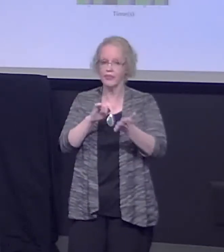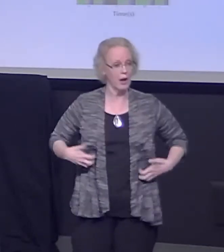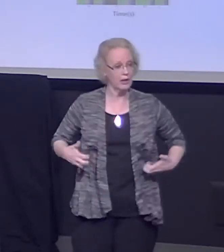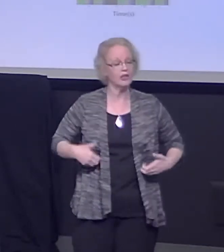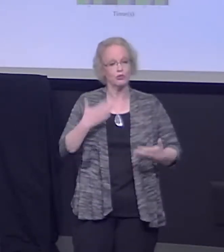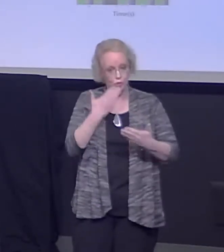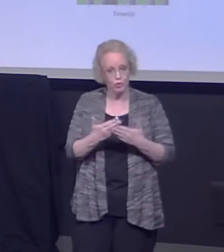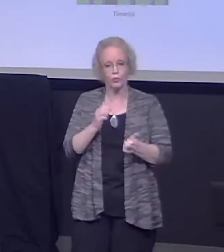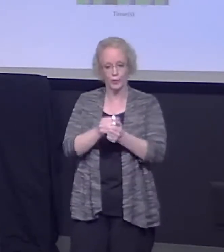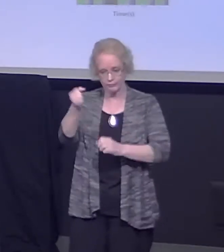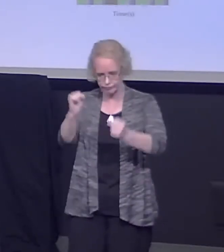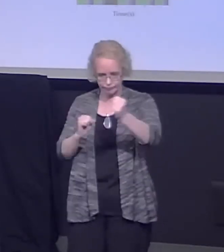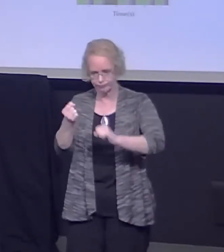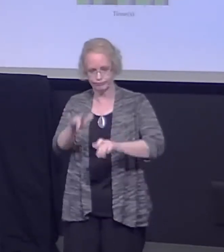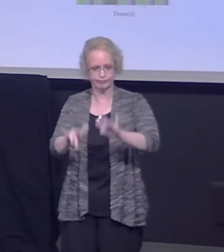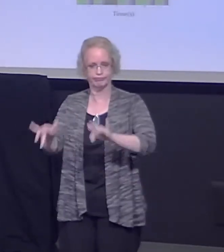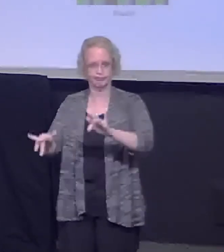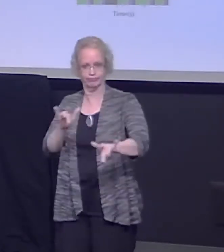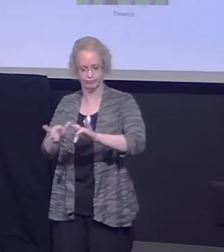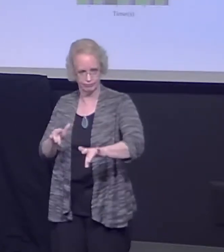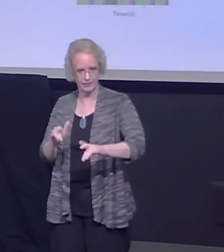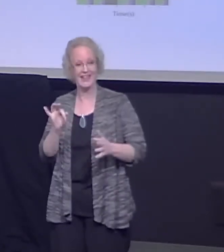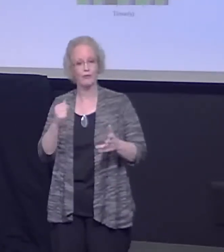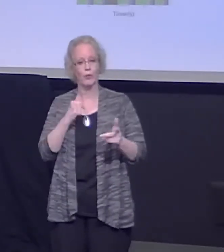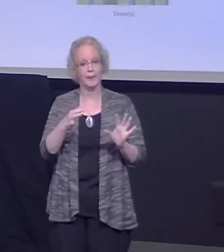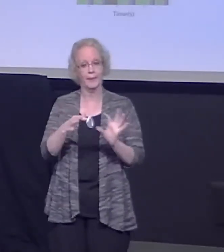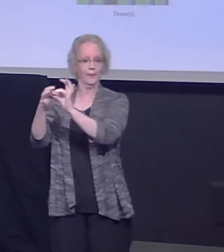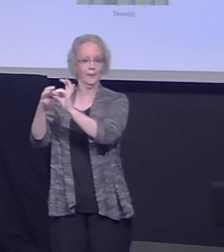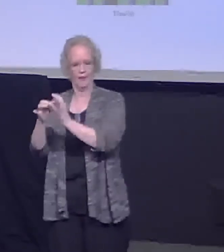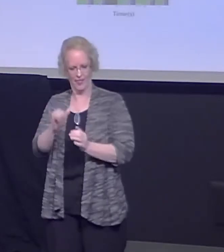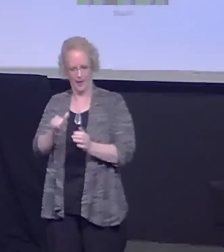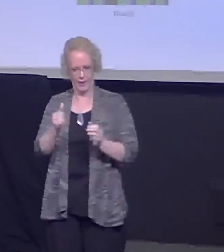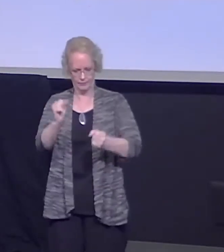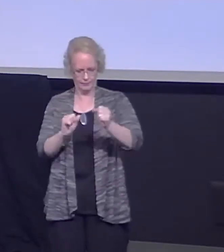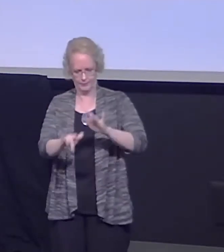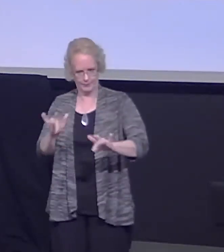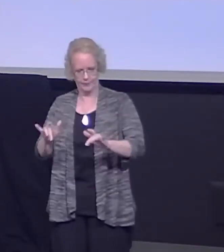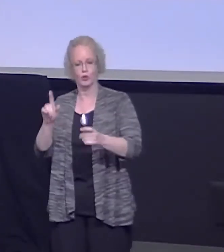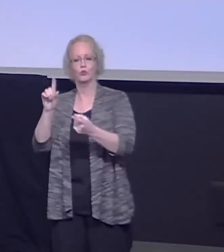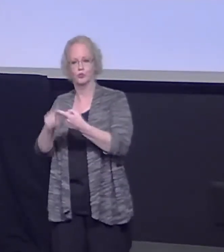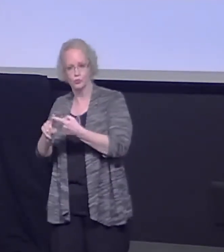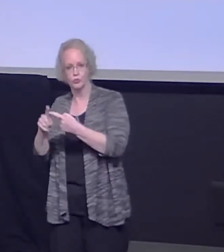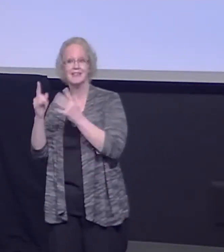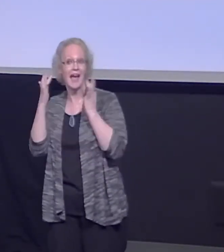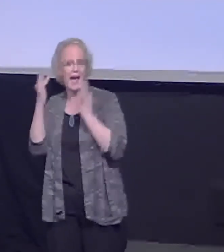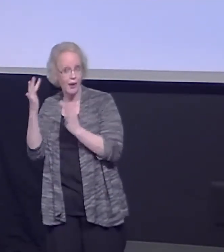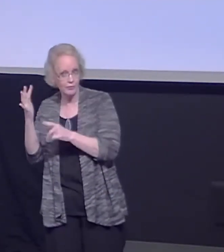these levers to sounds, program the computer to